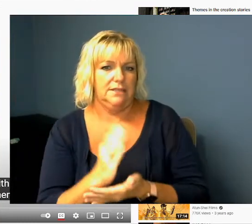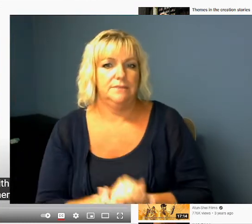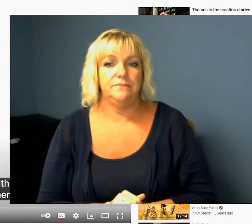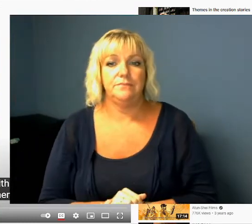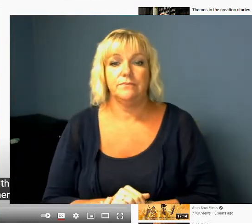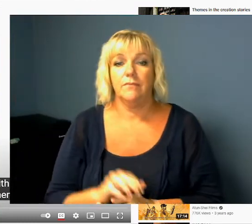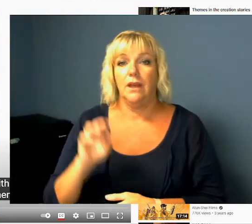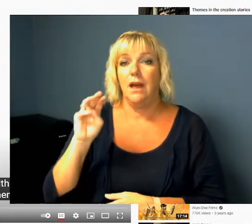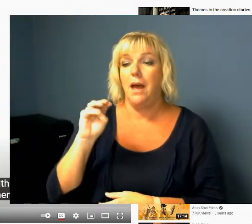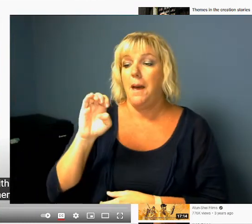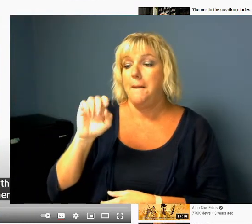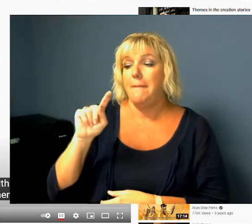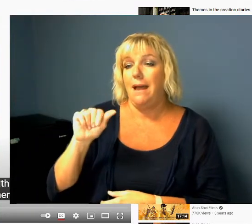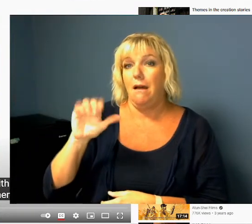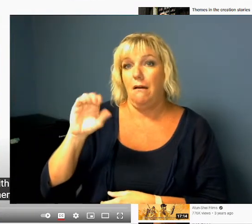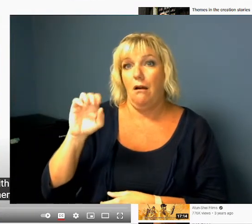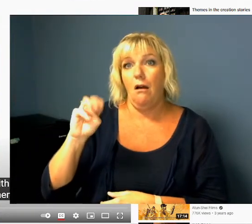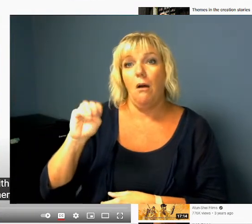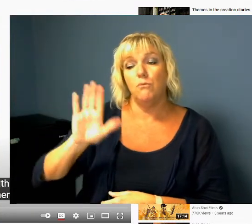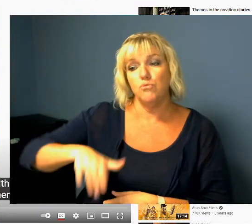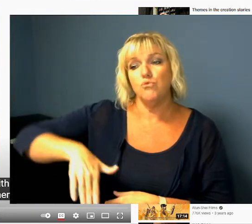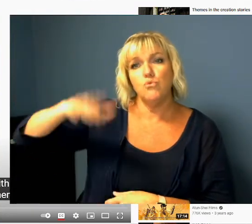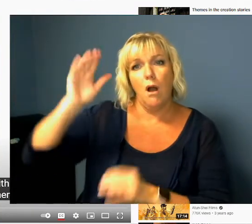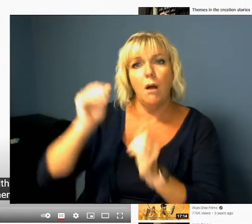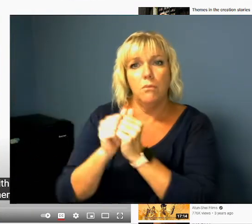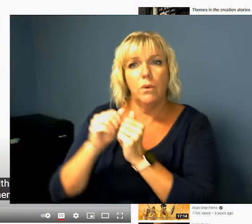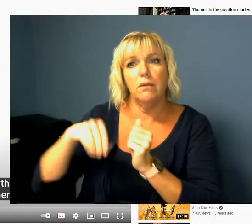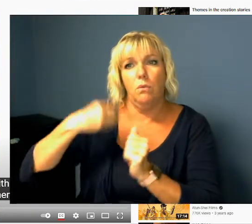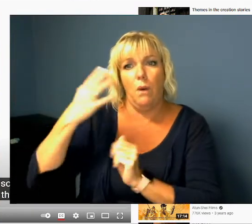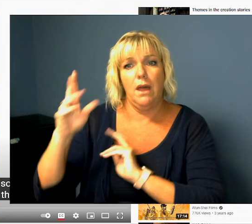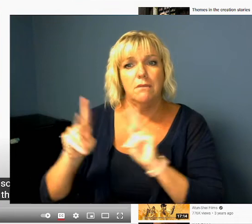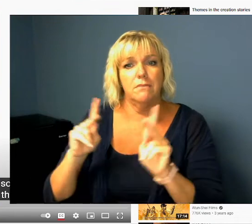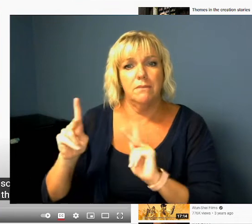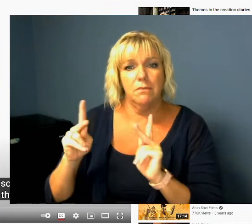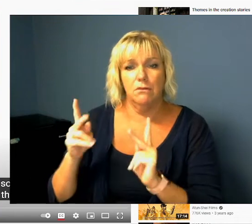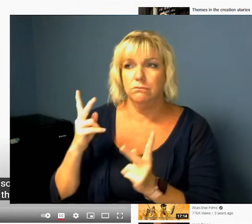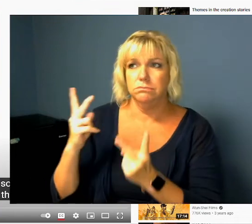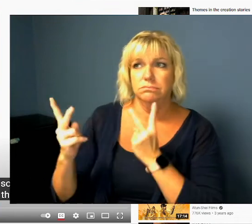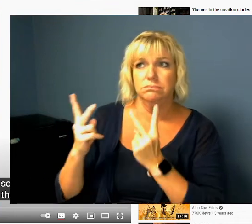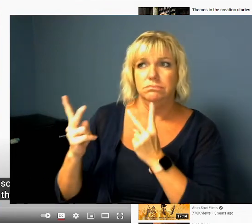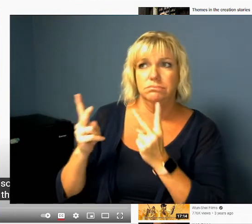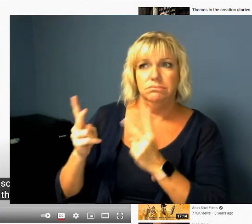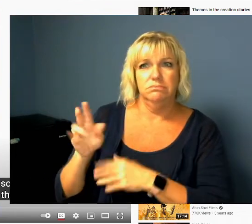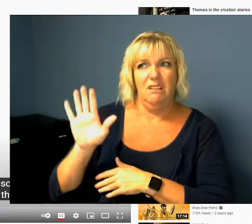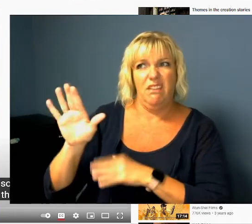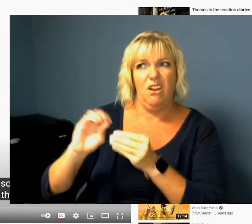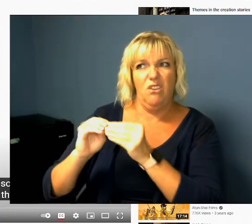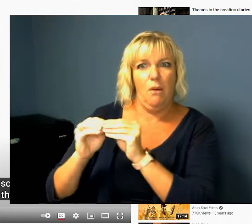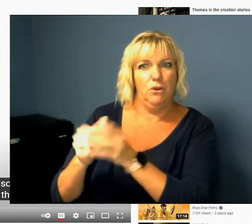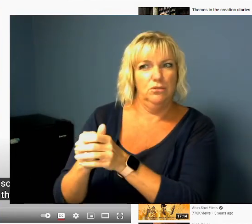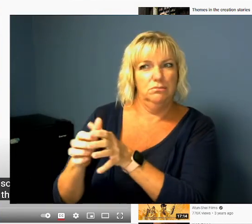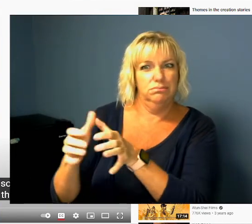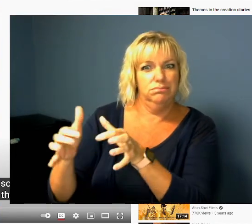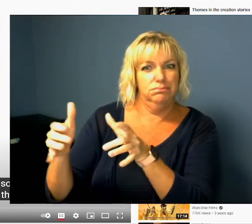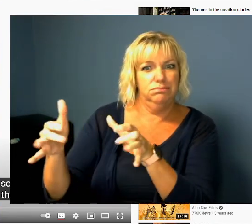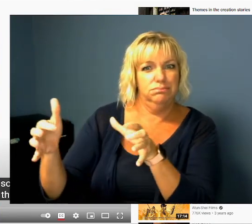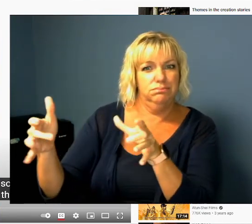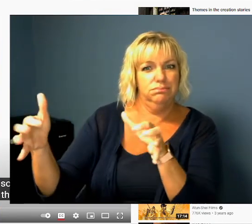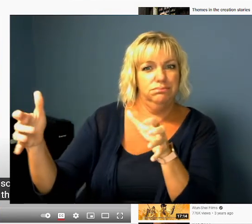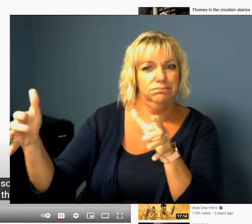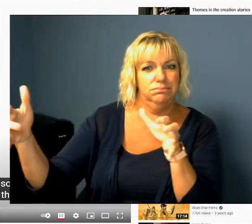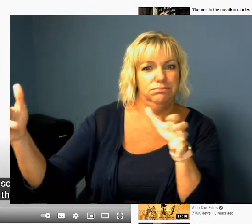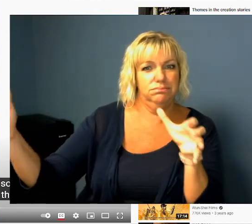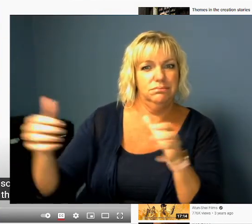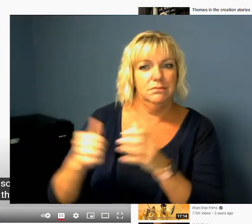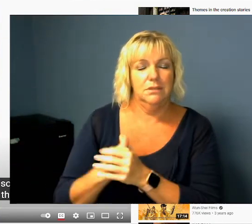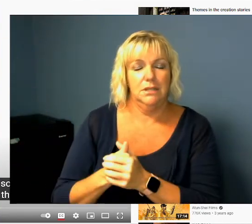Metacom's been raised with the English colonists, and he's seen them grow and multiply. And again, there's